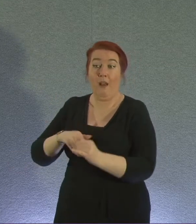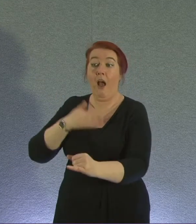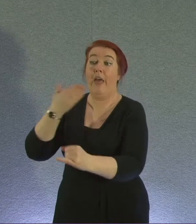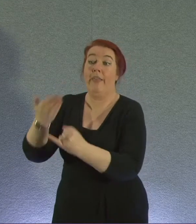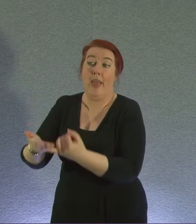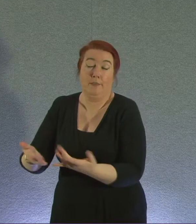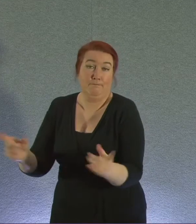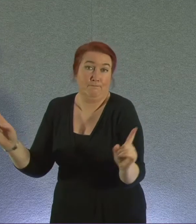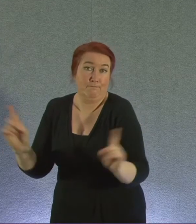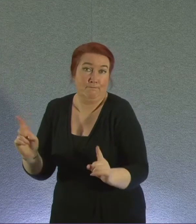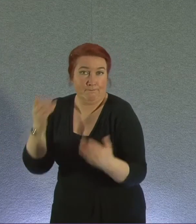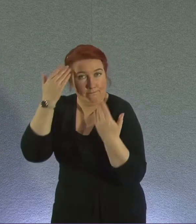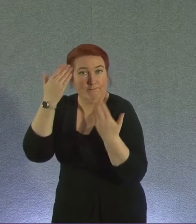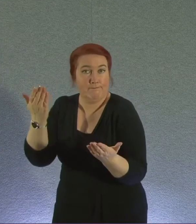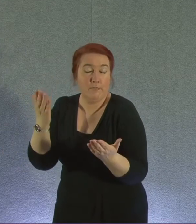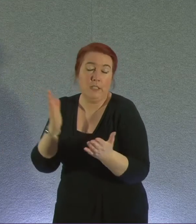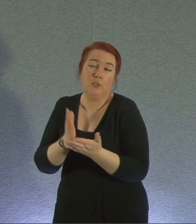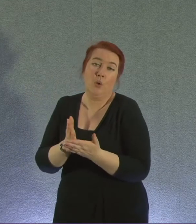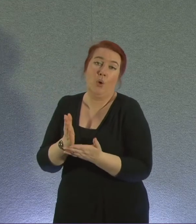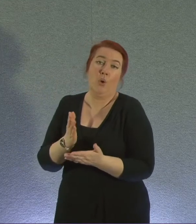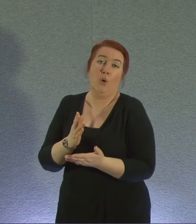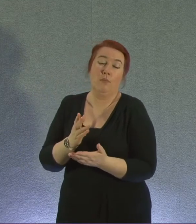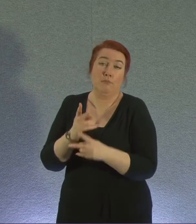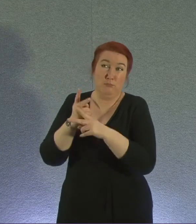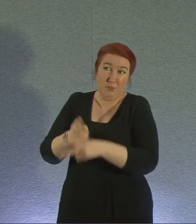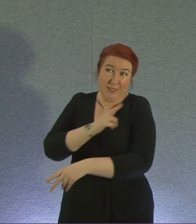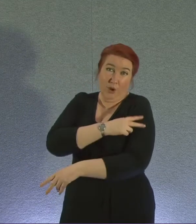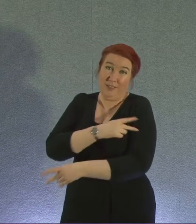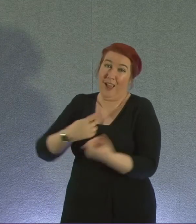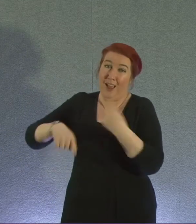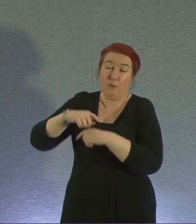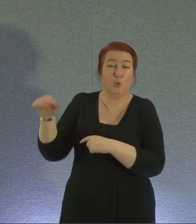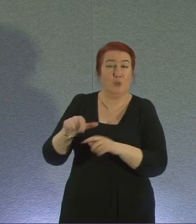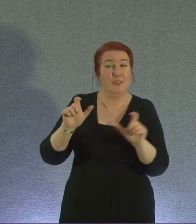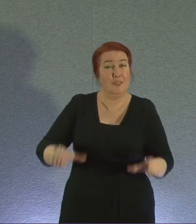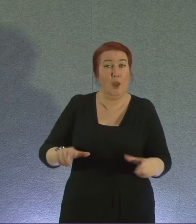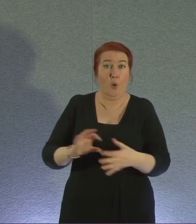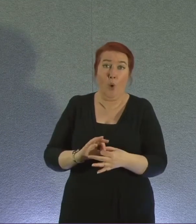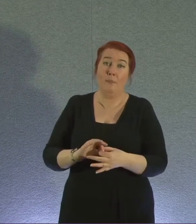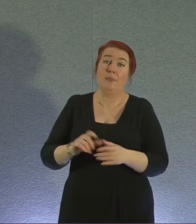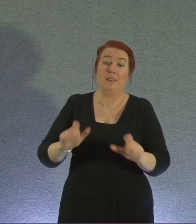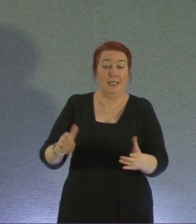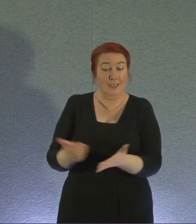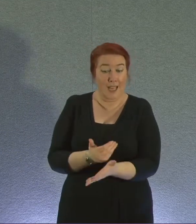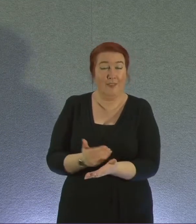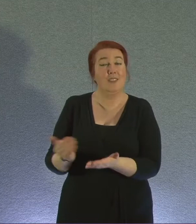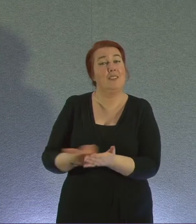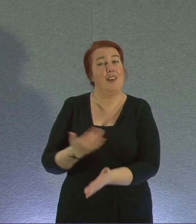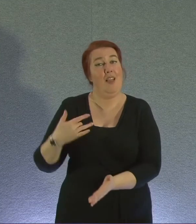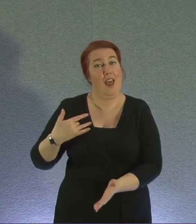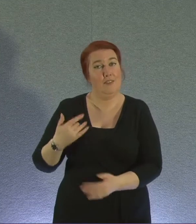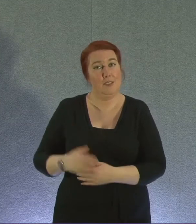be. Presiding Officer, everybody should stay at home, stay safe, and save lives. Thank you.